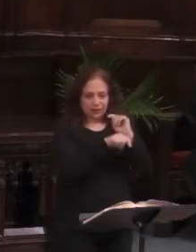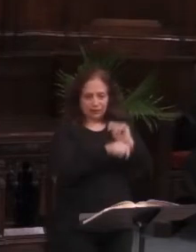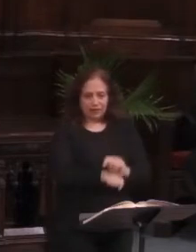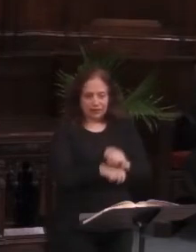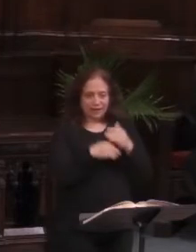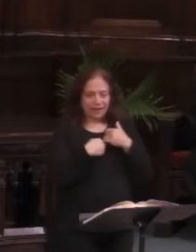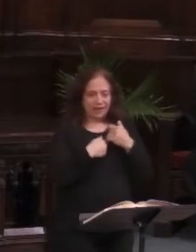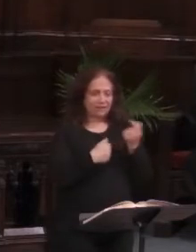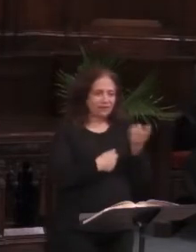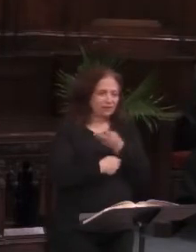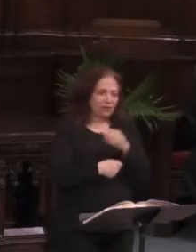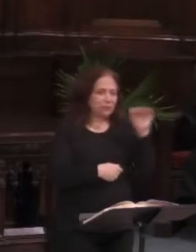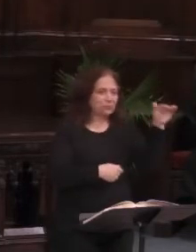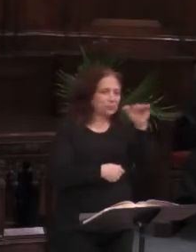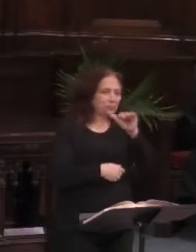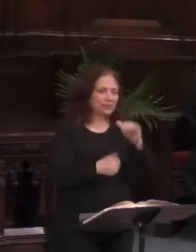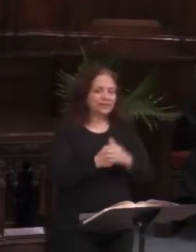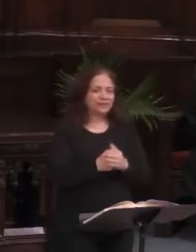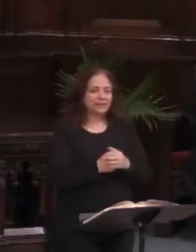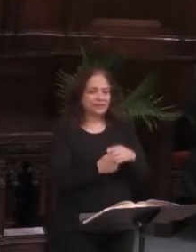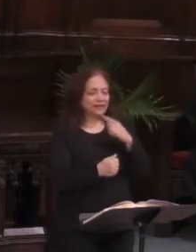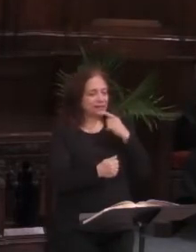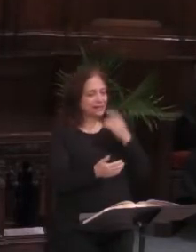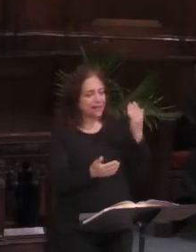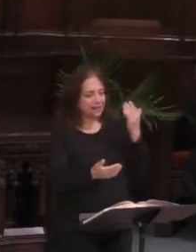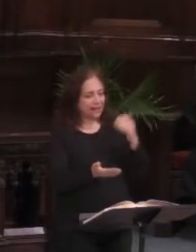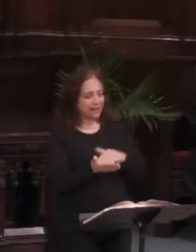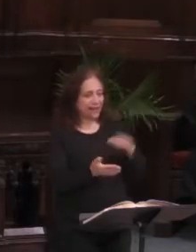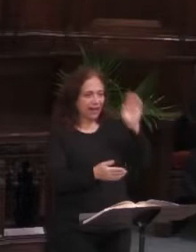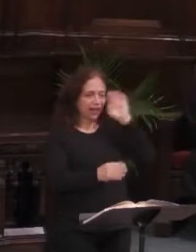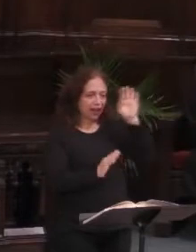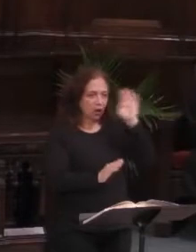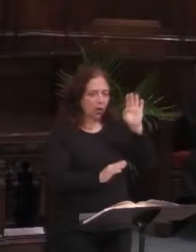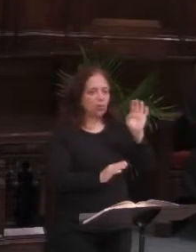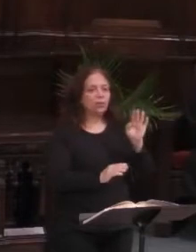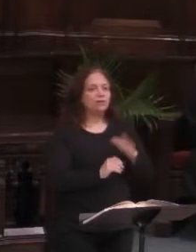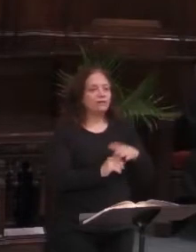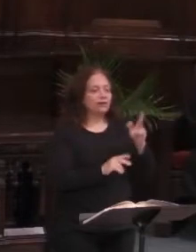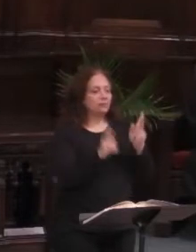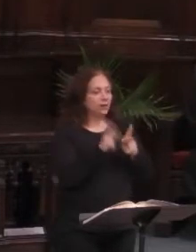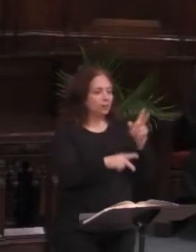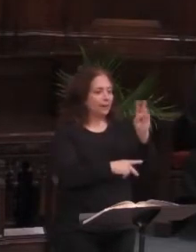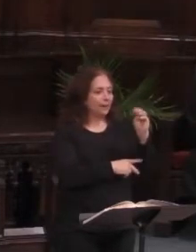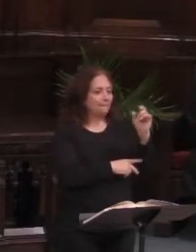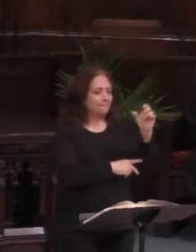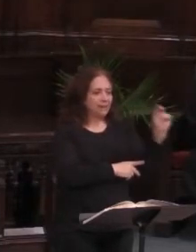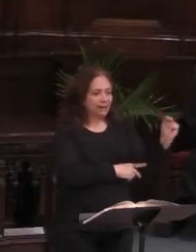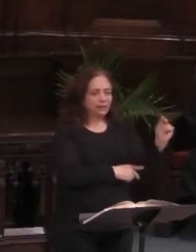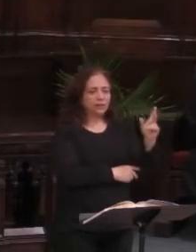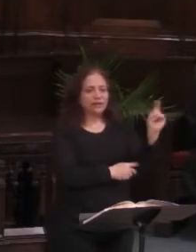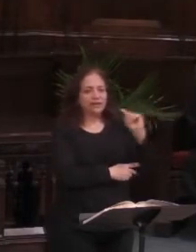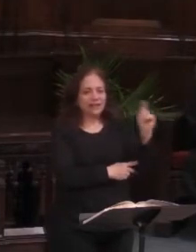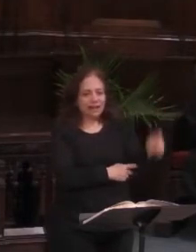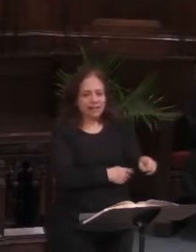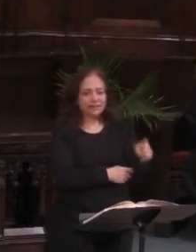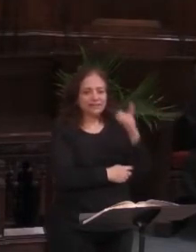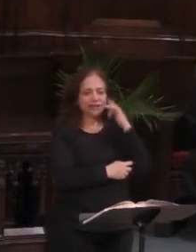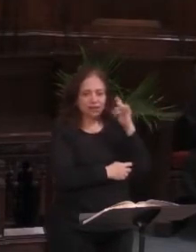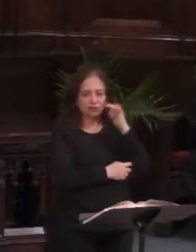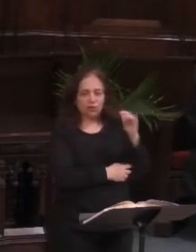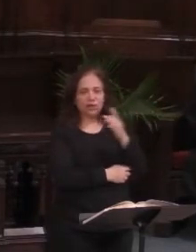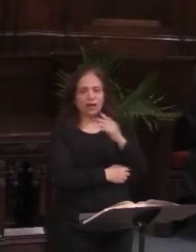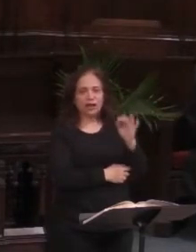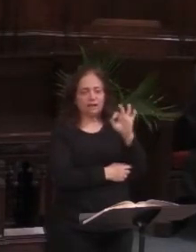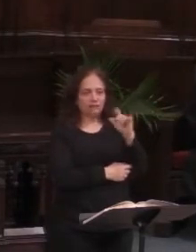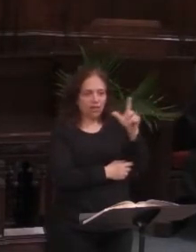of shout-outs. I say again hello to people in Minnesota and Texas and California